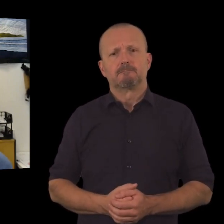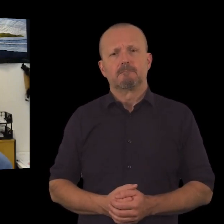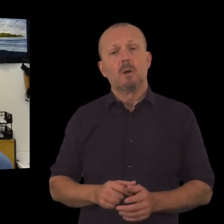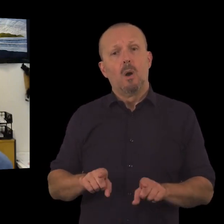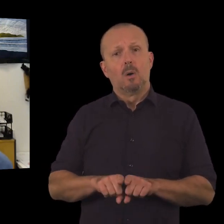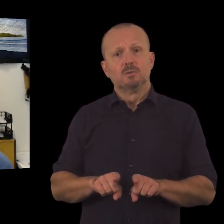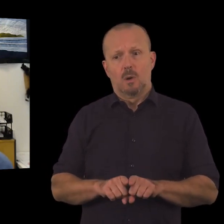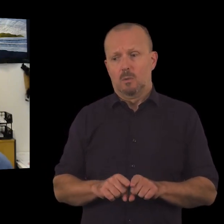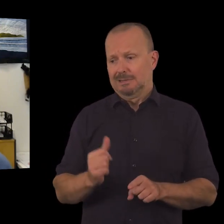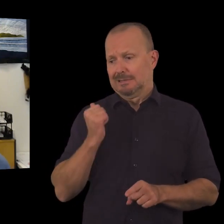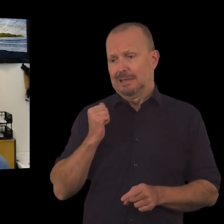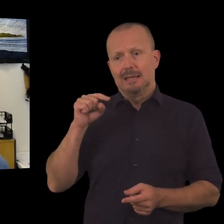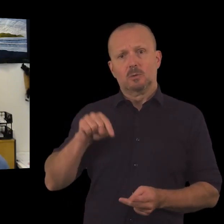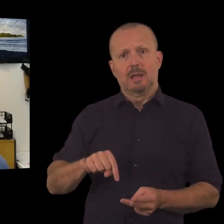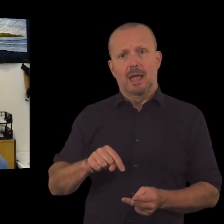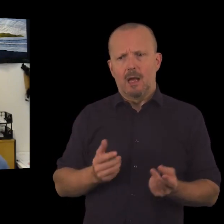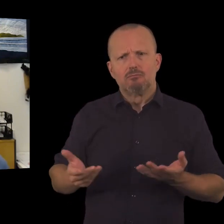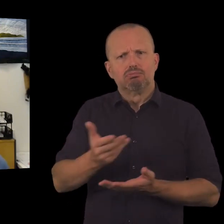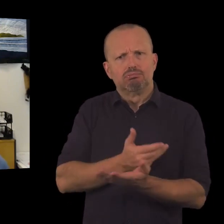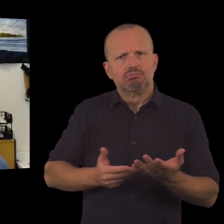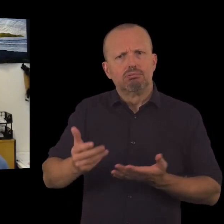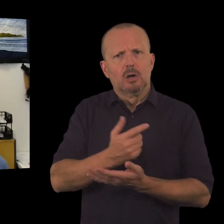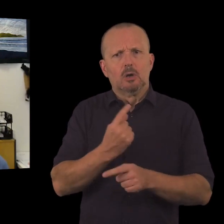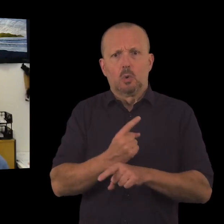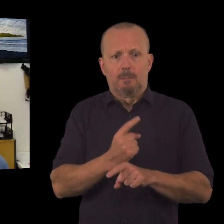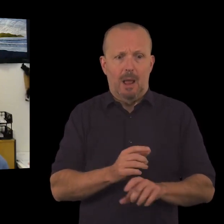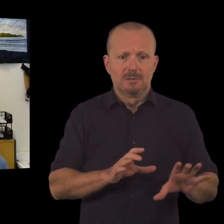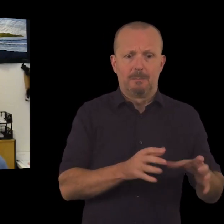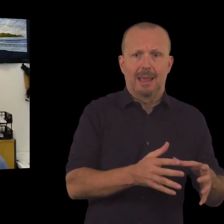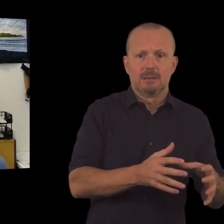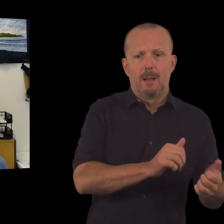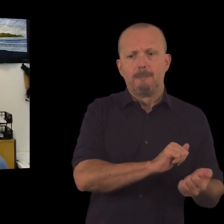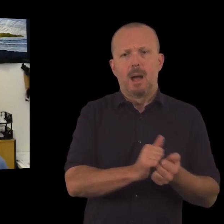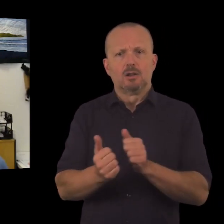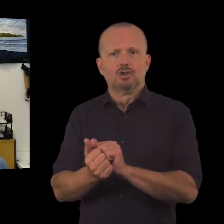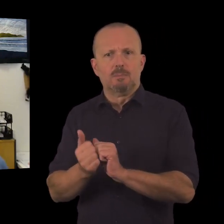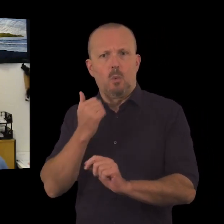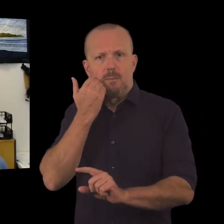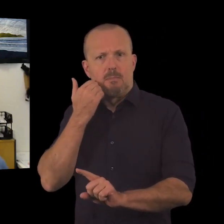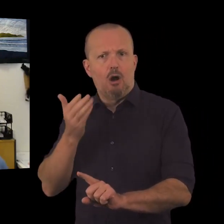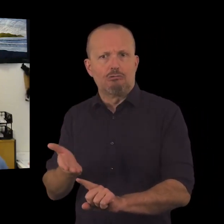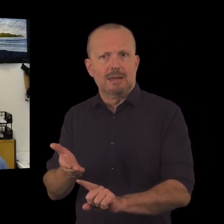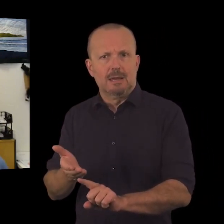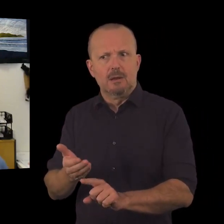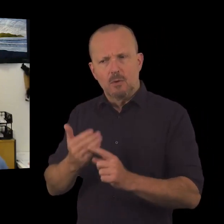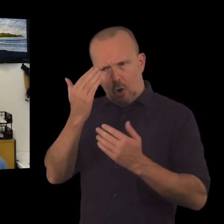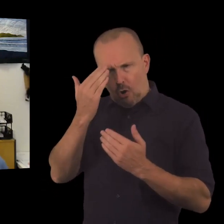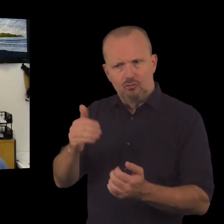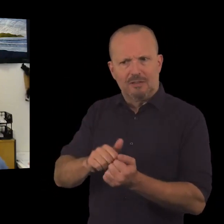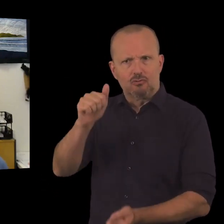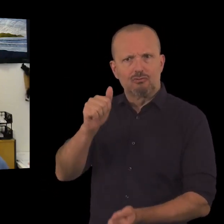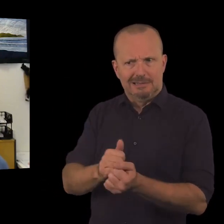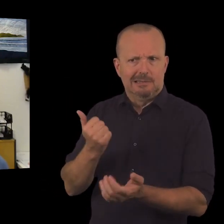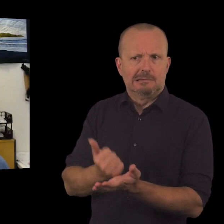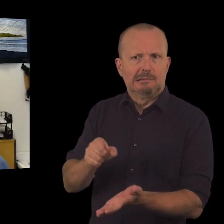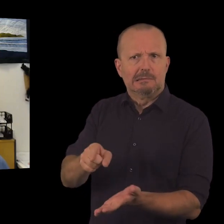Conversations were held about creative spaces working in partnership with Māori, honouring Te Tiriti o Waitangi in authentic ways. We